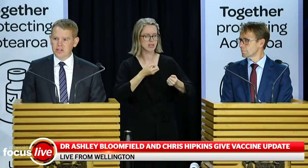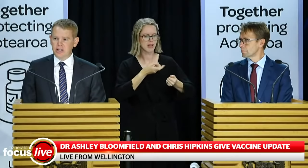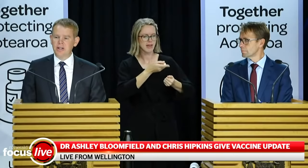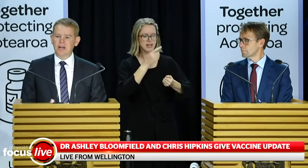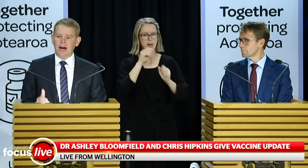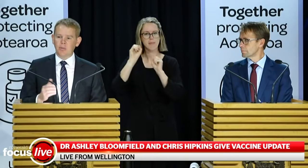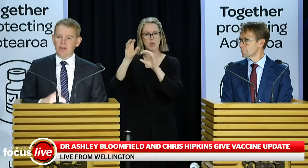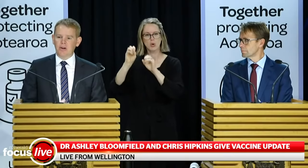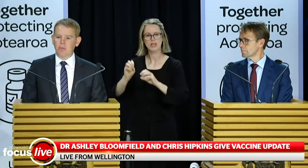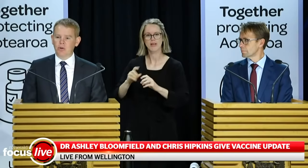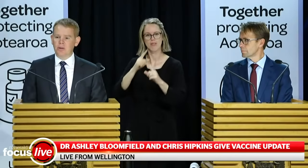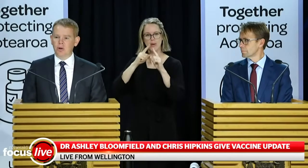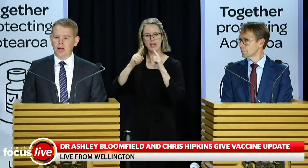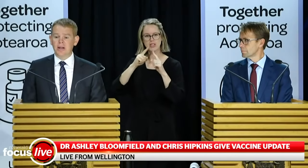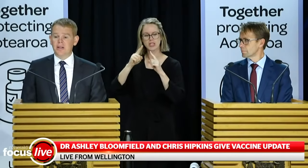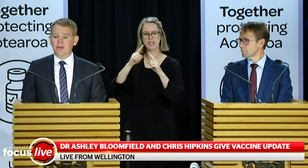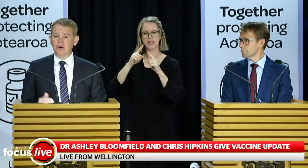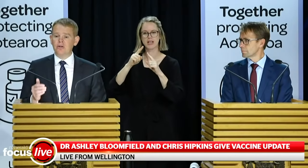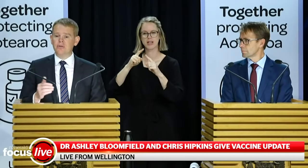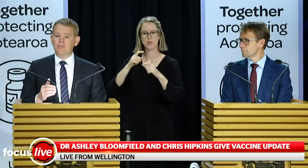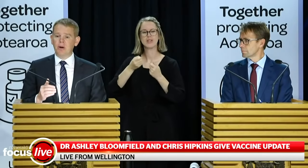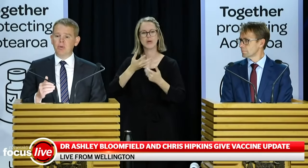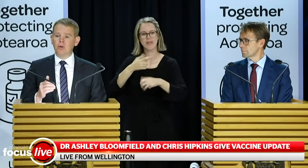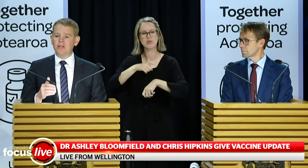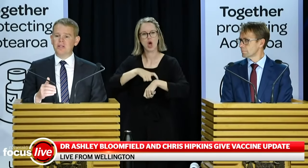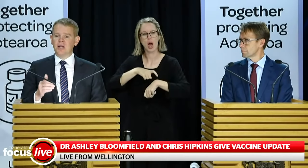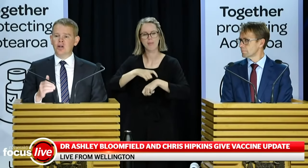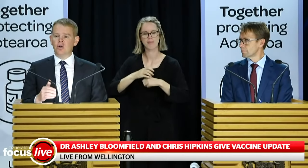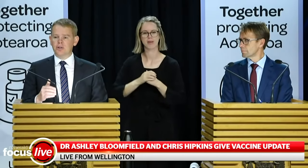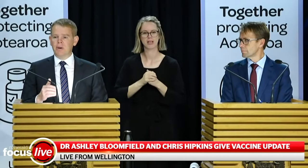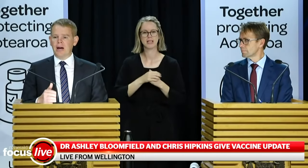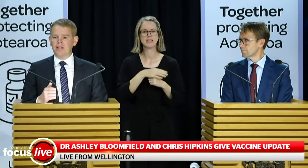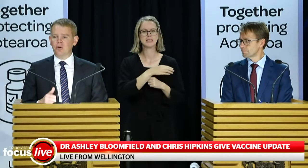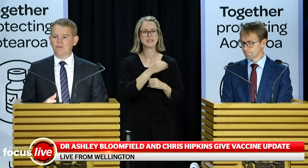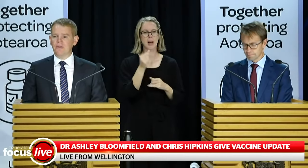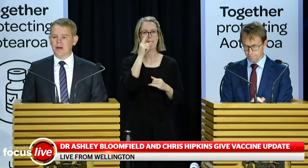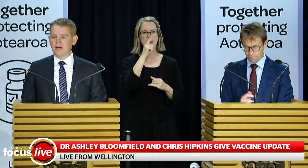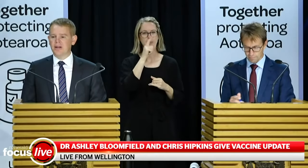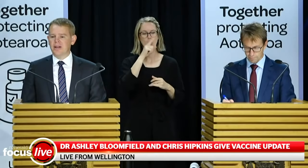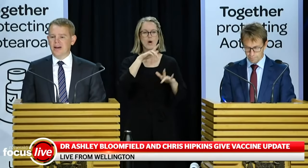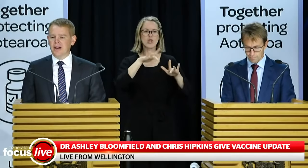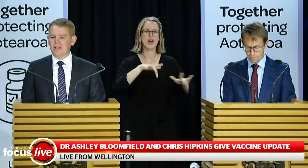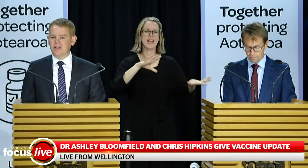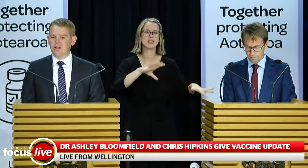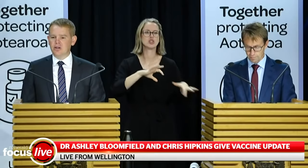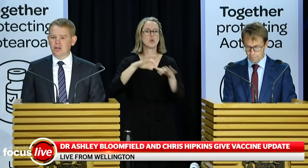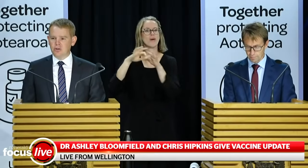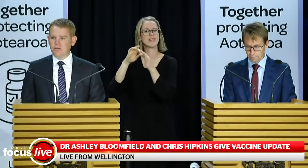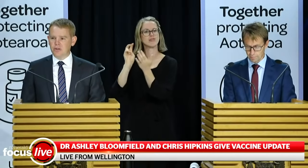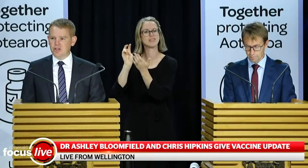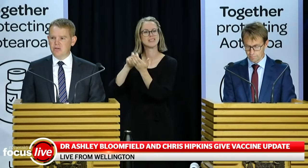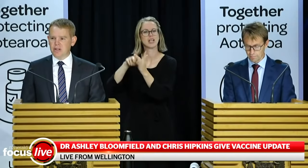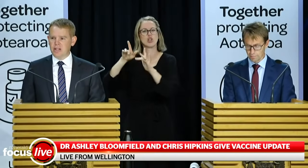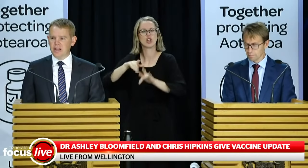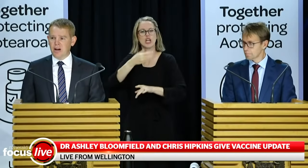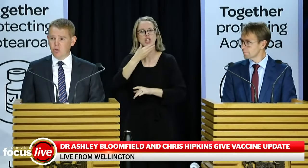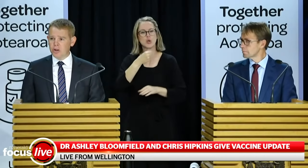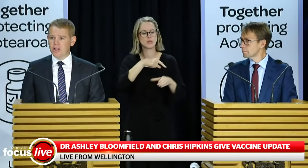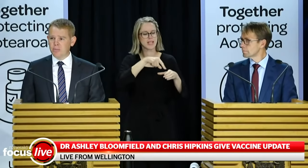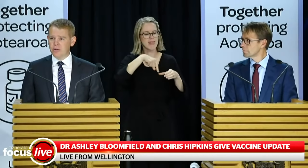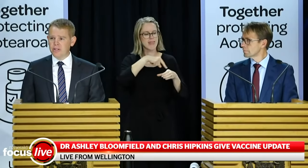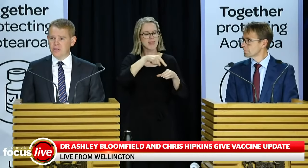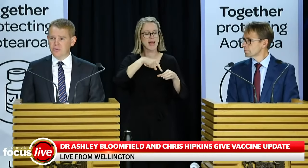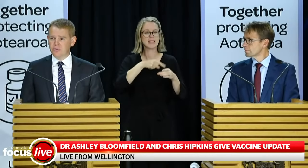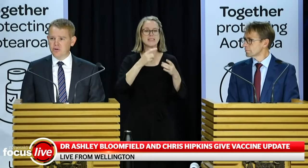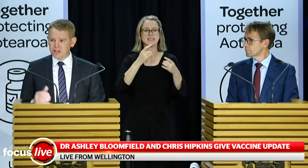the register and where they're able to comply. Those employers that are not part of the use of the register regularly are